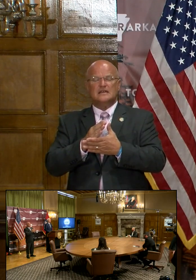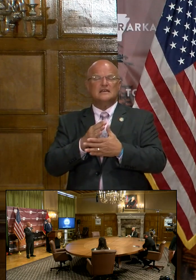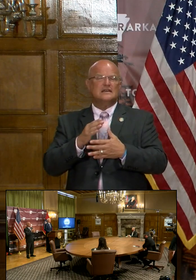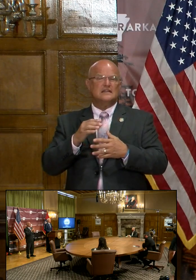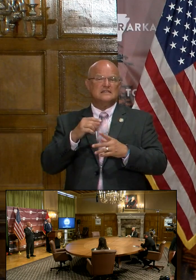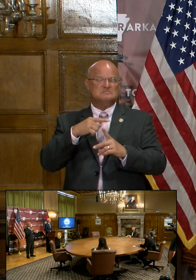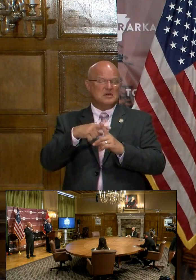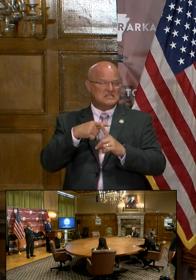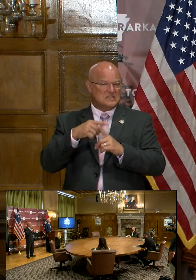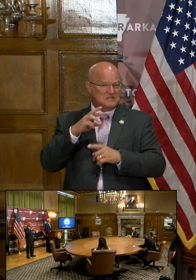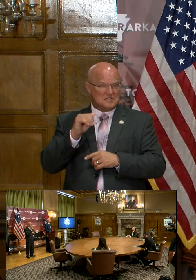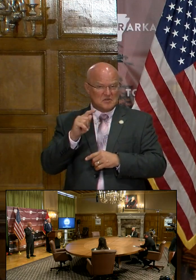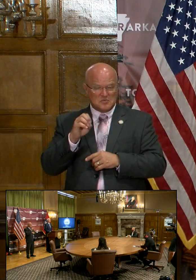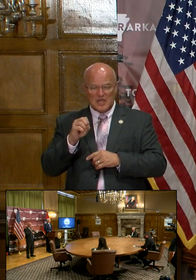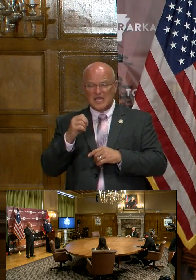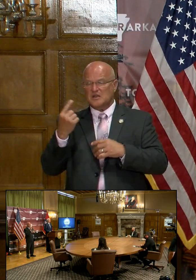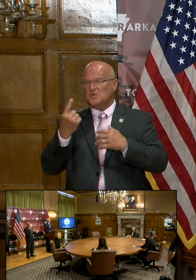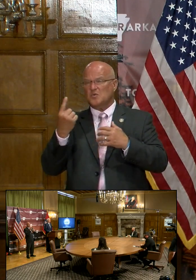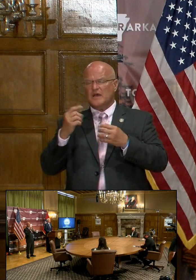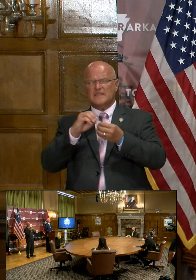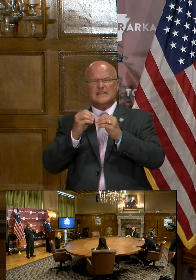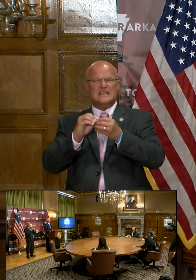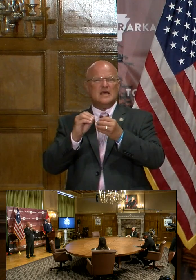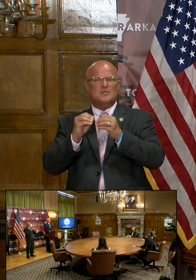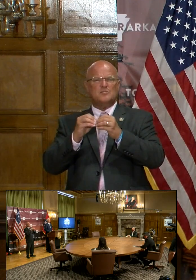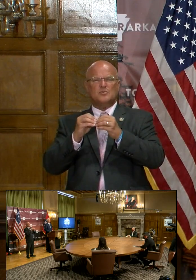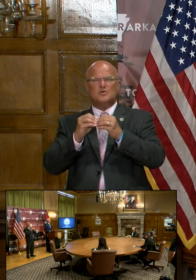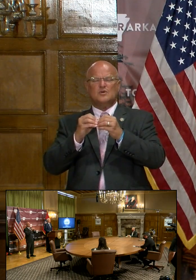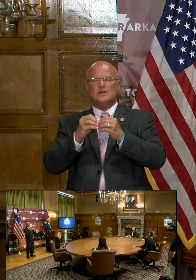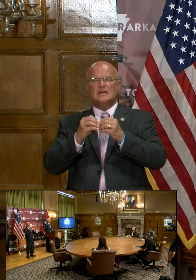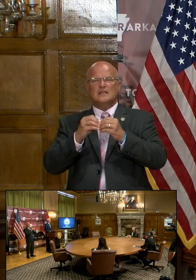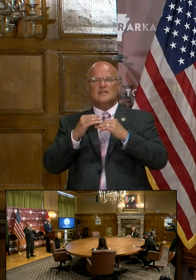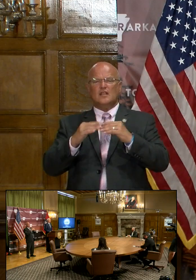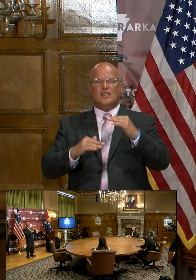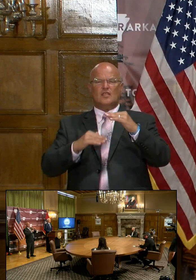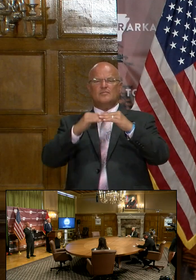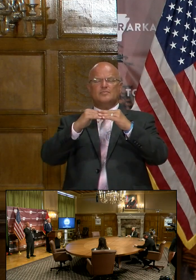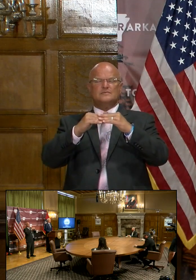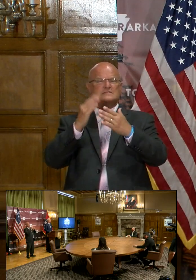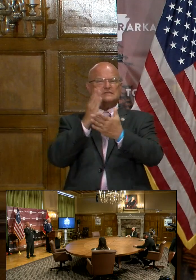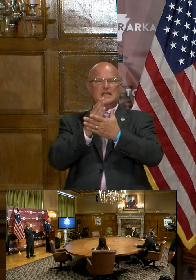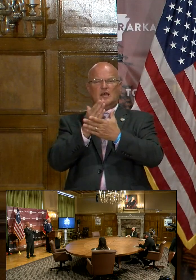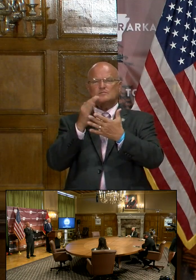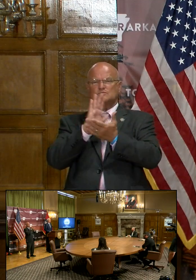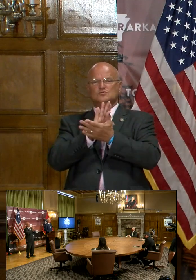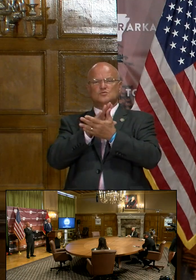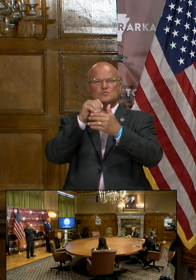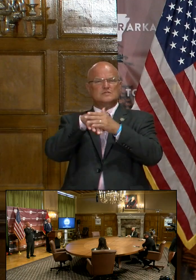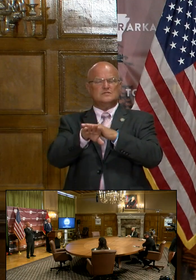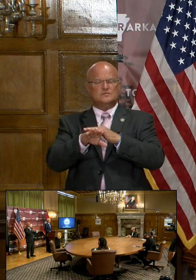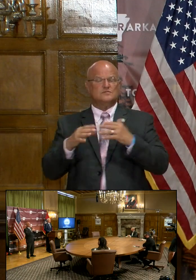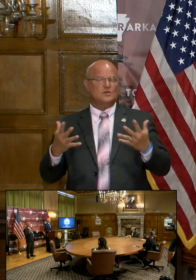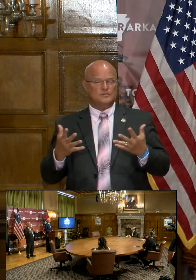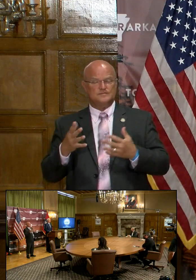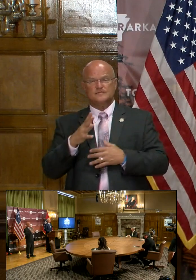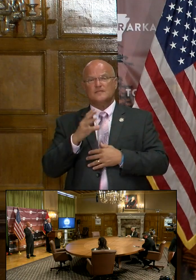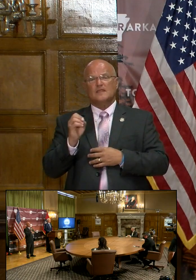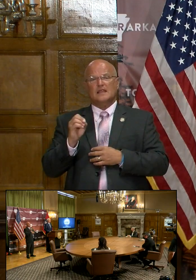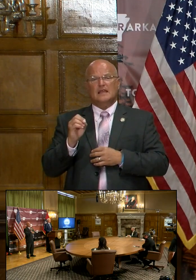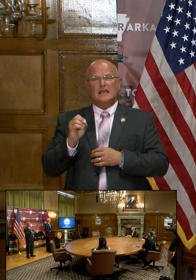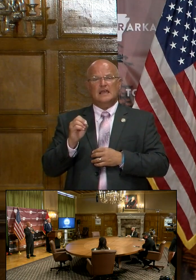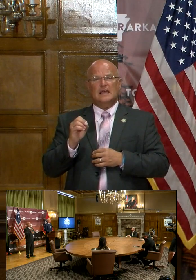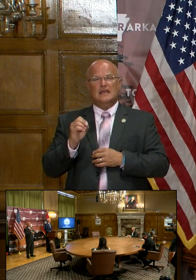comes to positivity rate or cases? Kind of what's the red line that you're looking for on that?